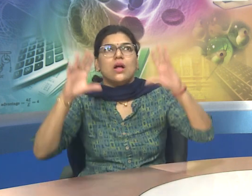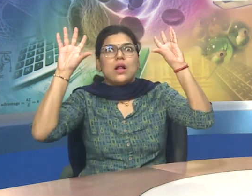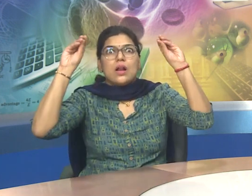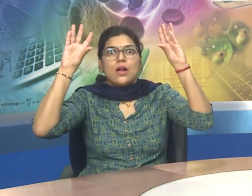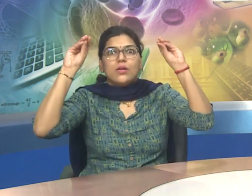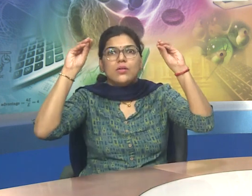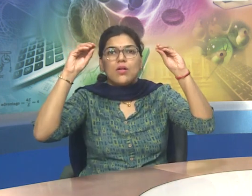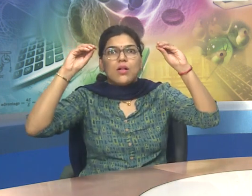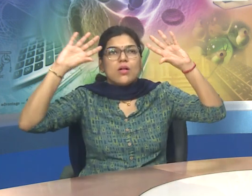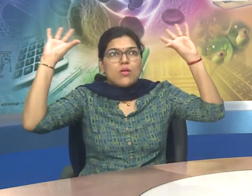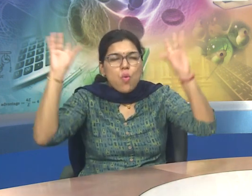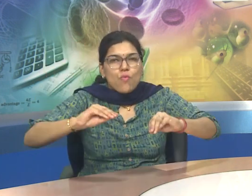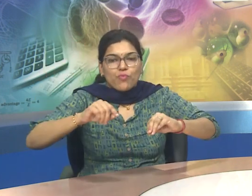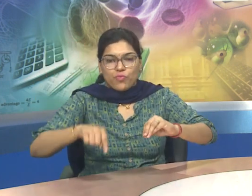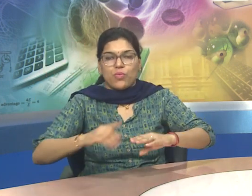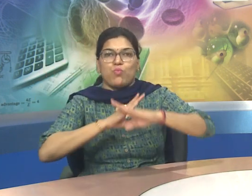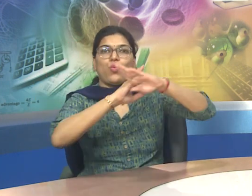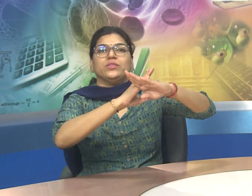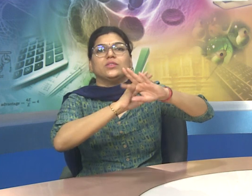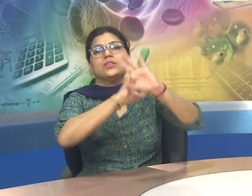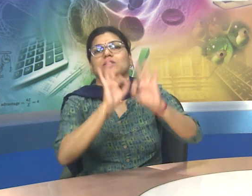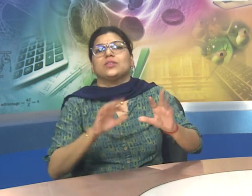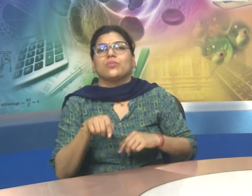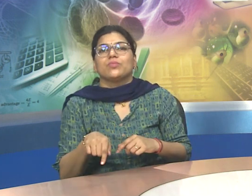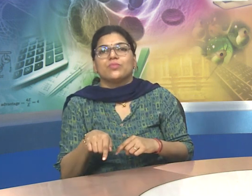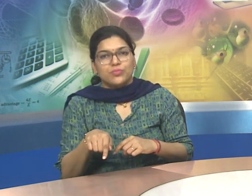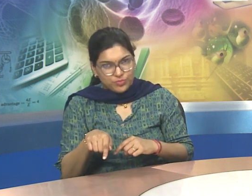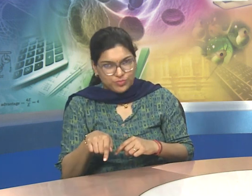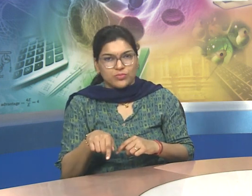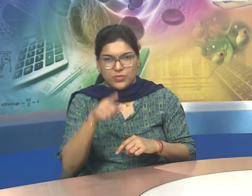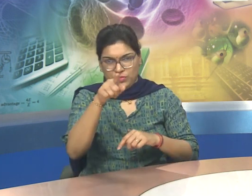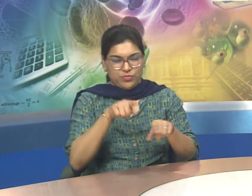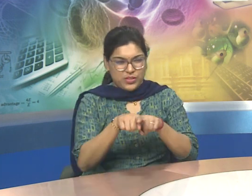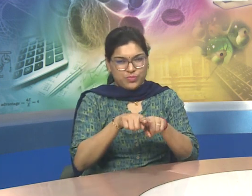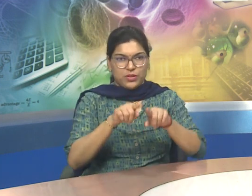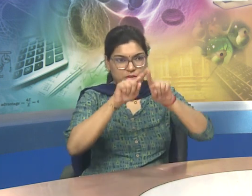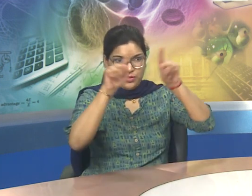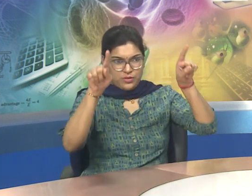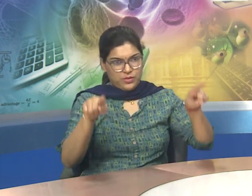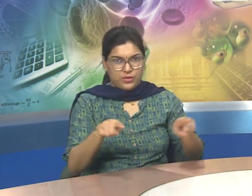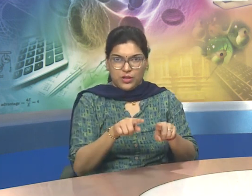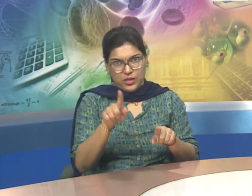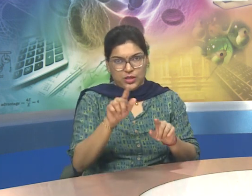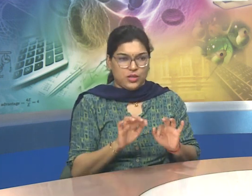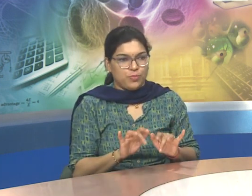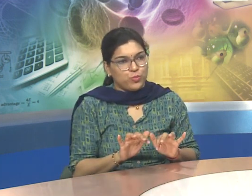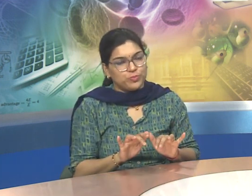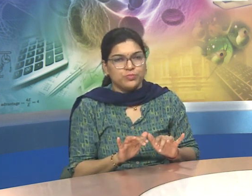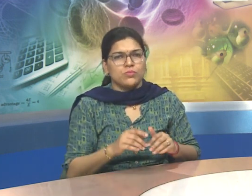system. Whenever there is a electrical power cut